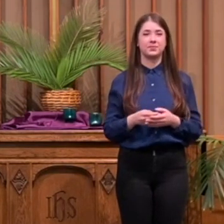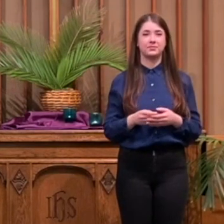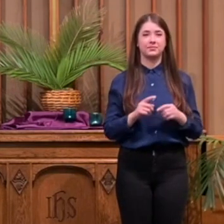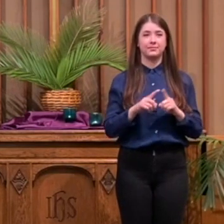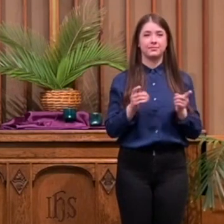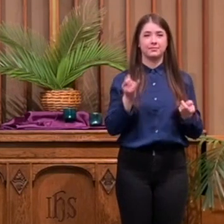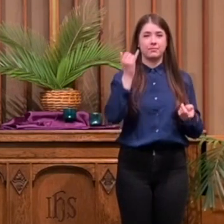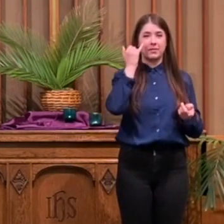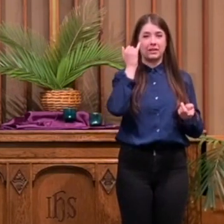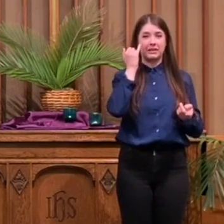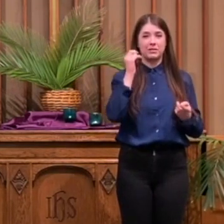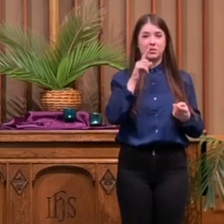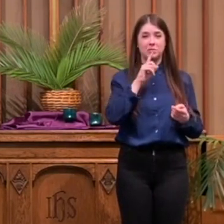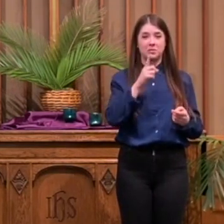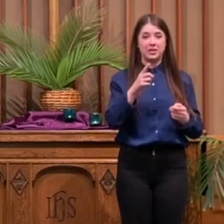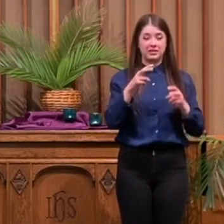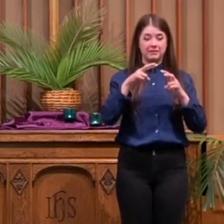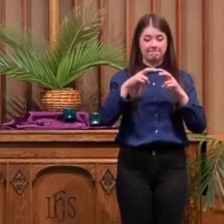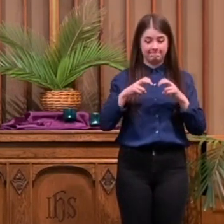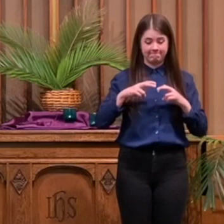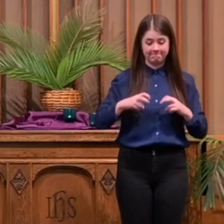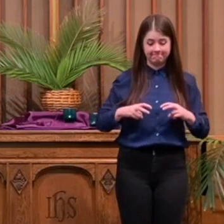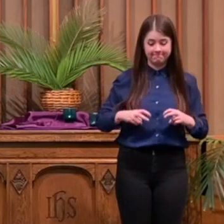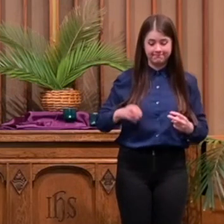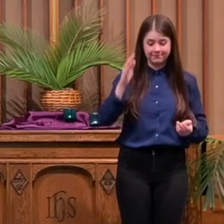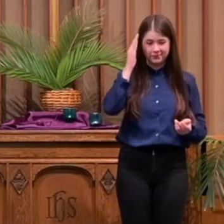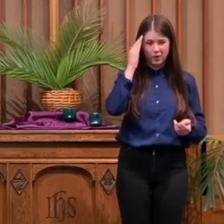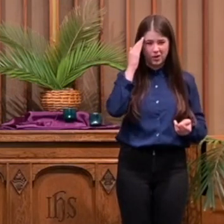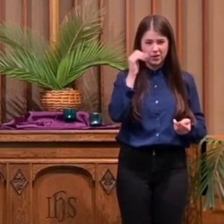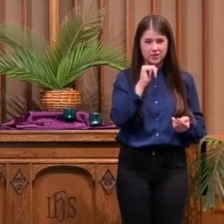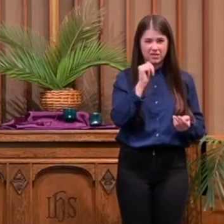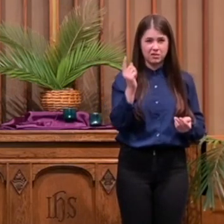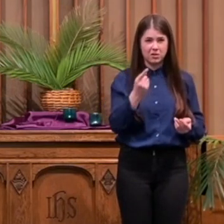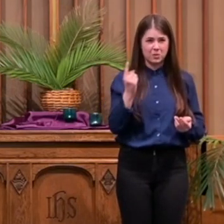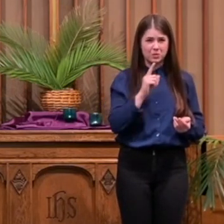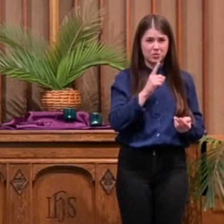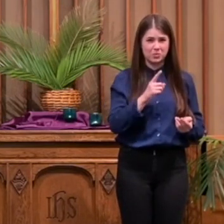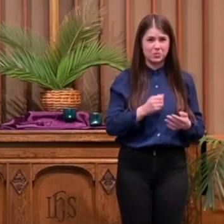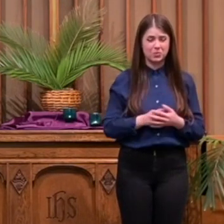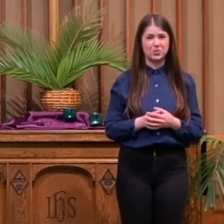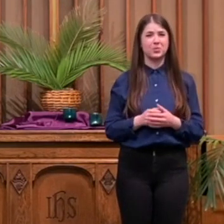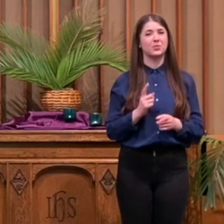But if we dig down, we know that isn't always true, right?